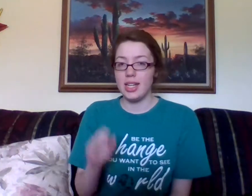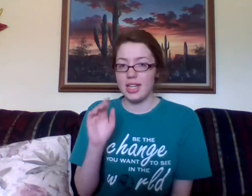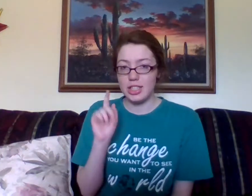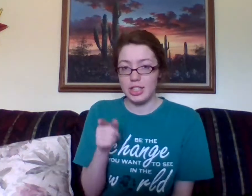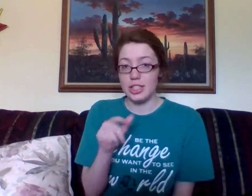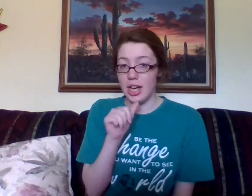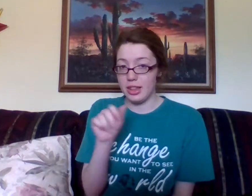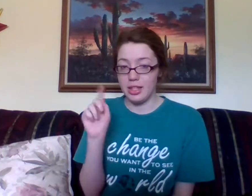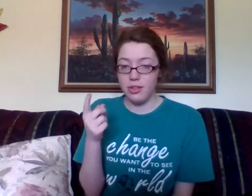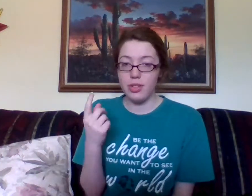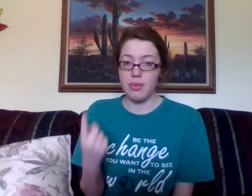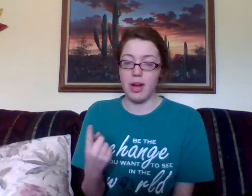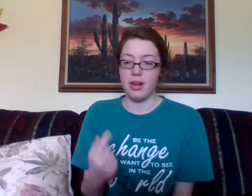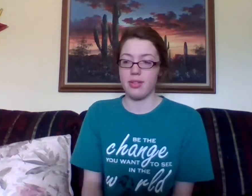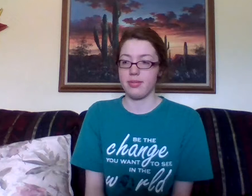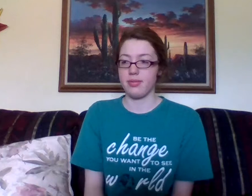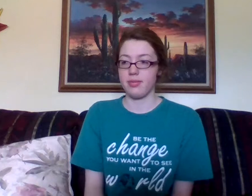And she's not the only one.